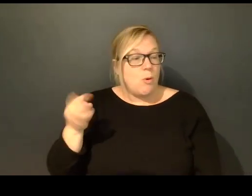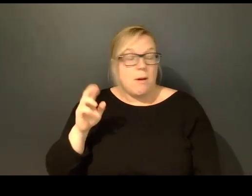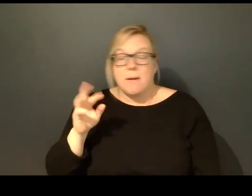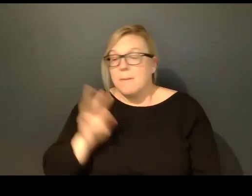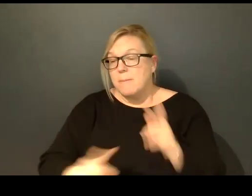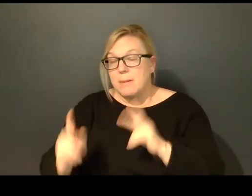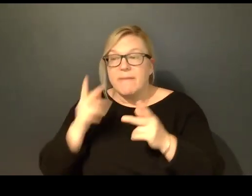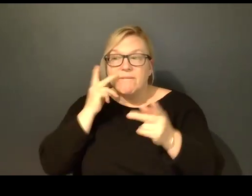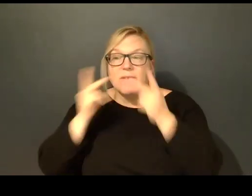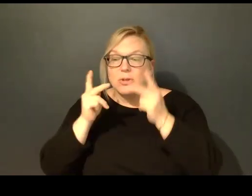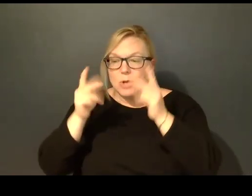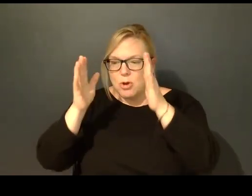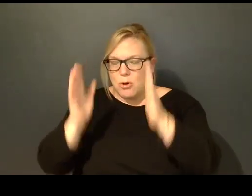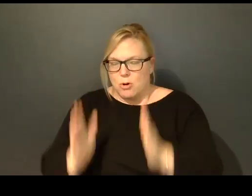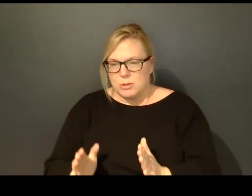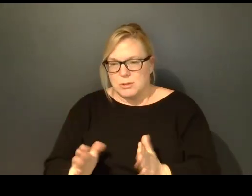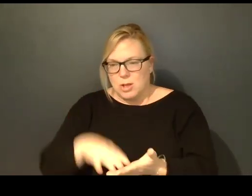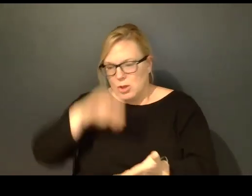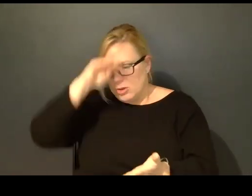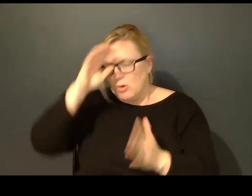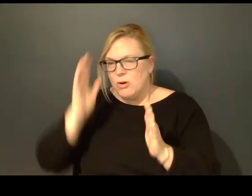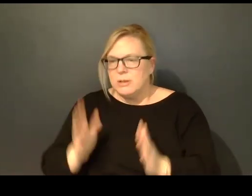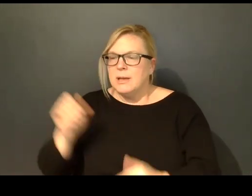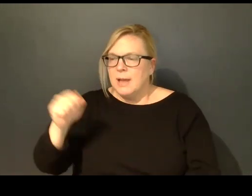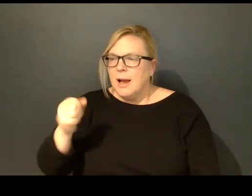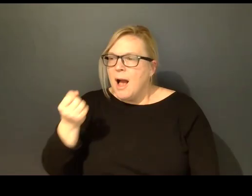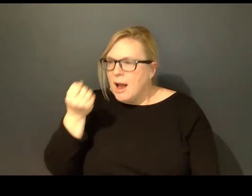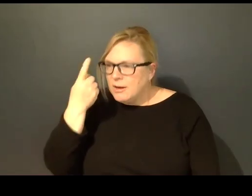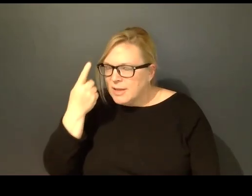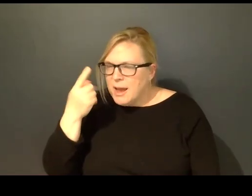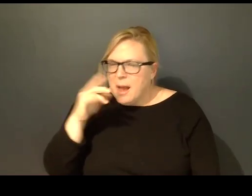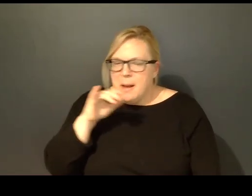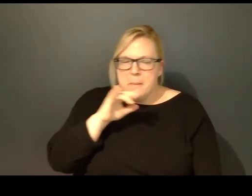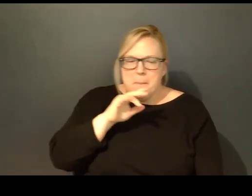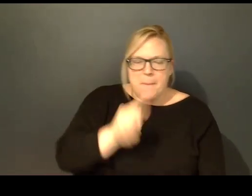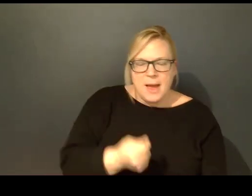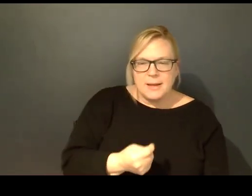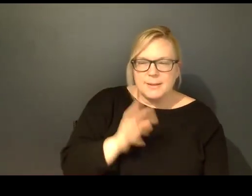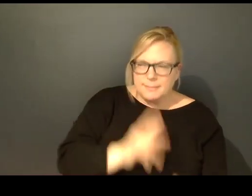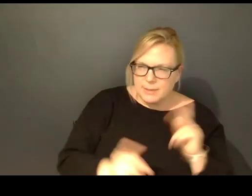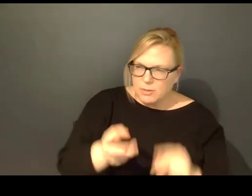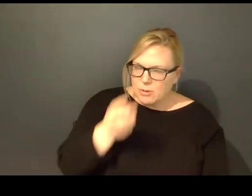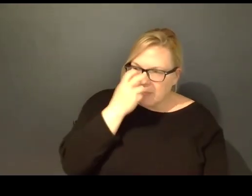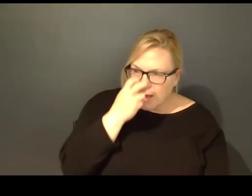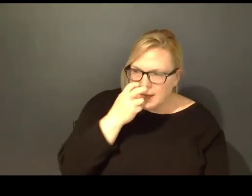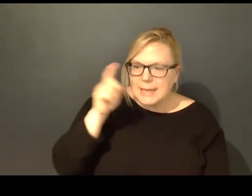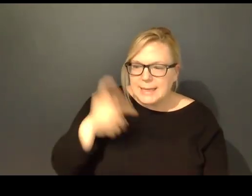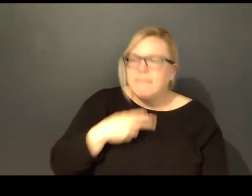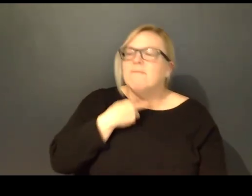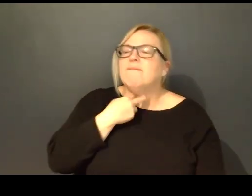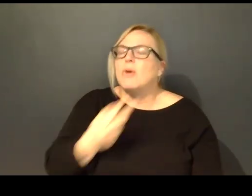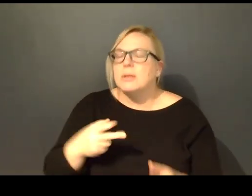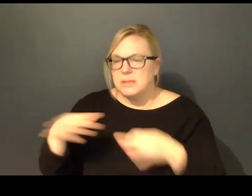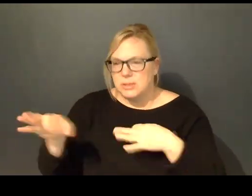that. Mhm. So as long as we understand my point of view, I think it's just society has